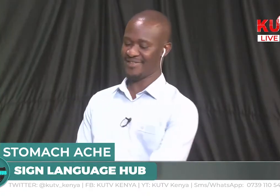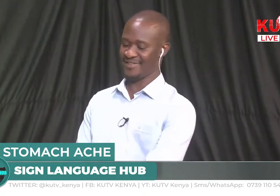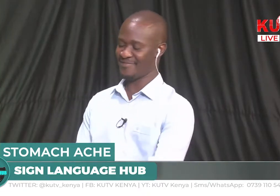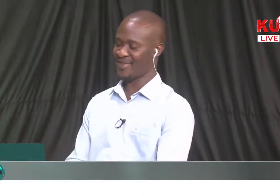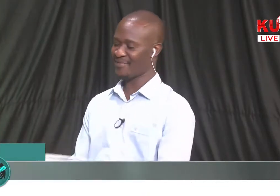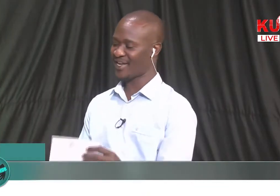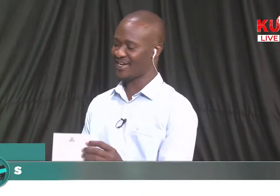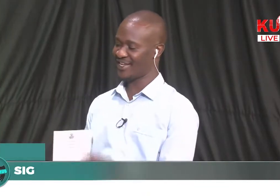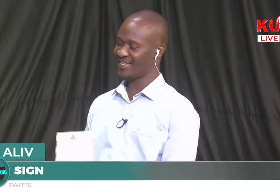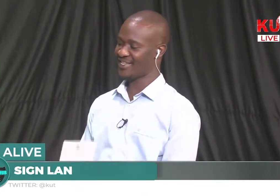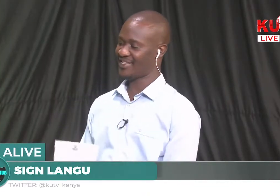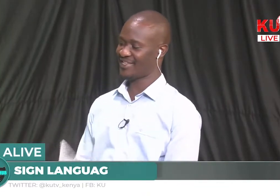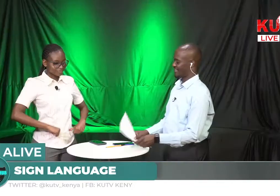Mm-hmm. Miriam Garanai.